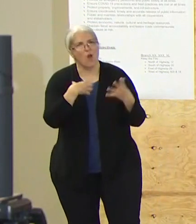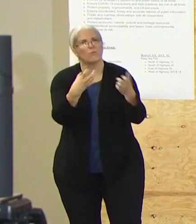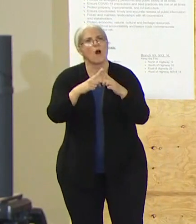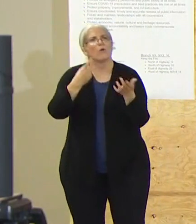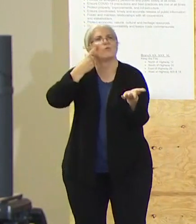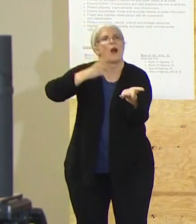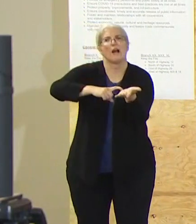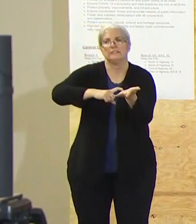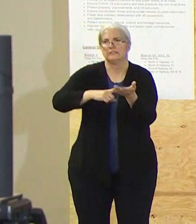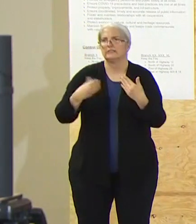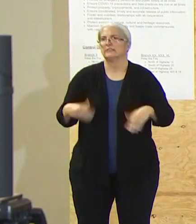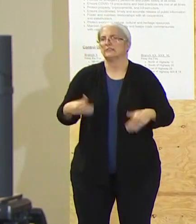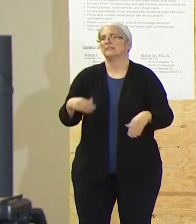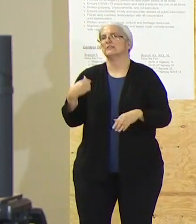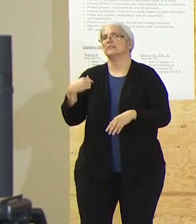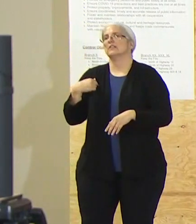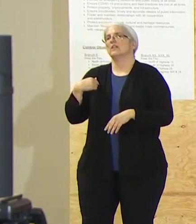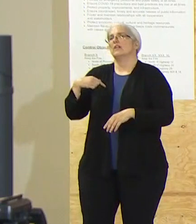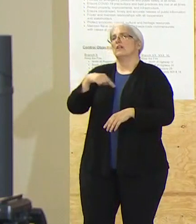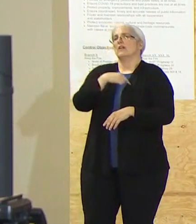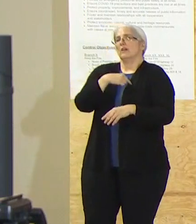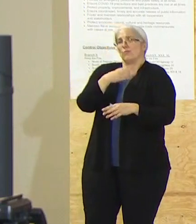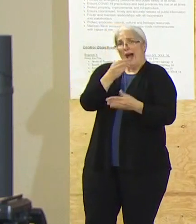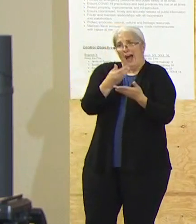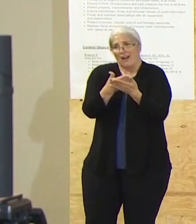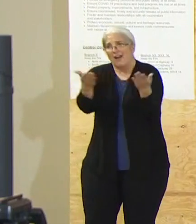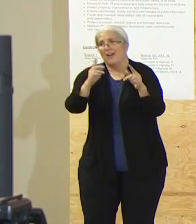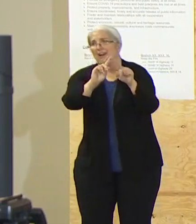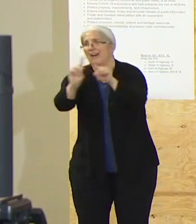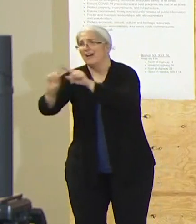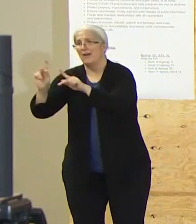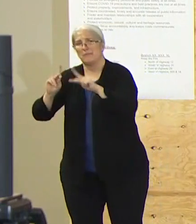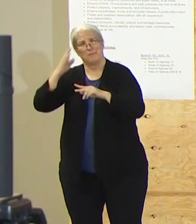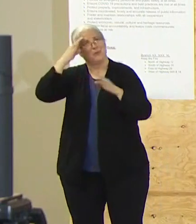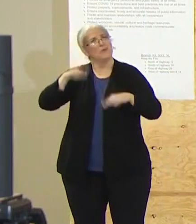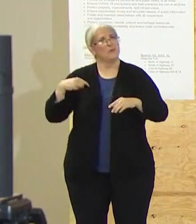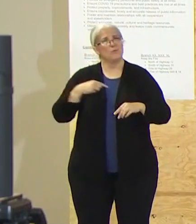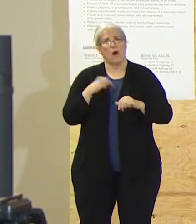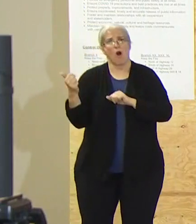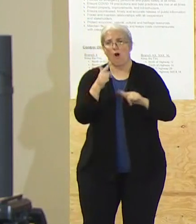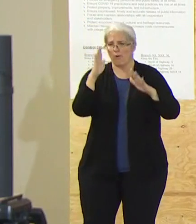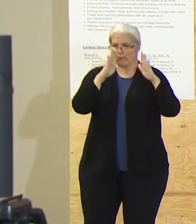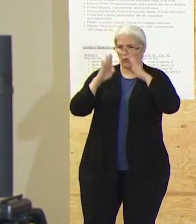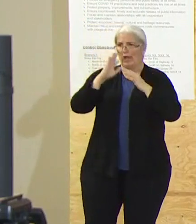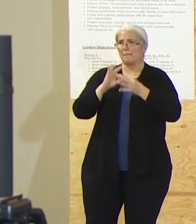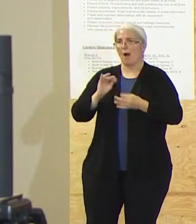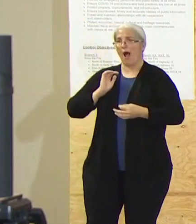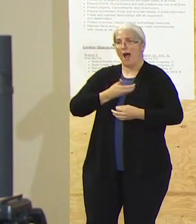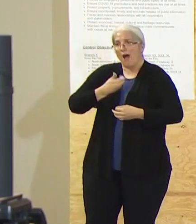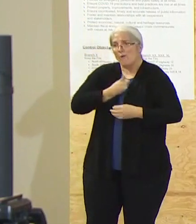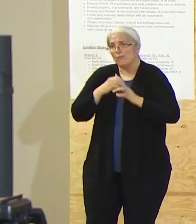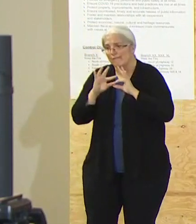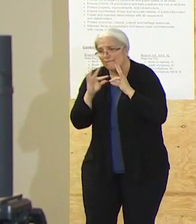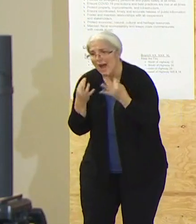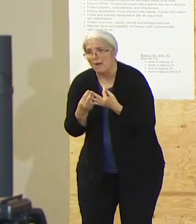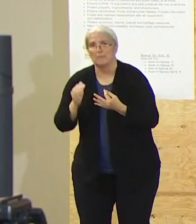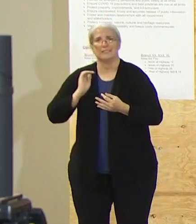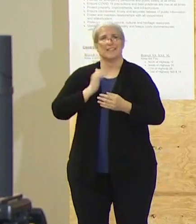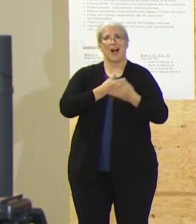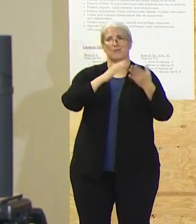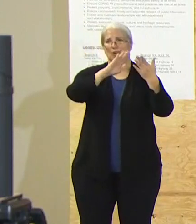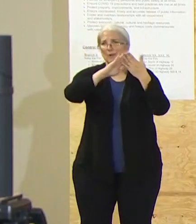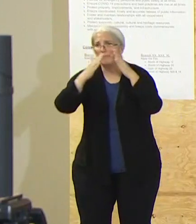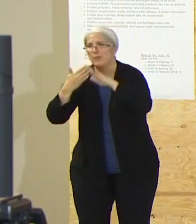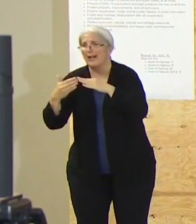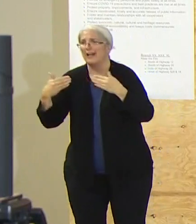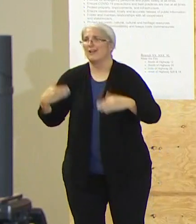compartmentalizing the lives of your loved ones that are also on the line. This is your community. This is your home. And we know of one firefighter that